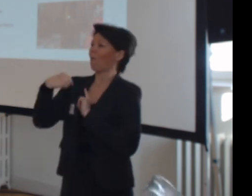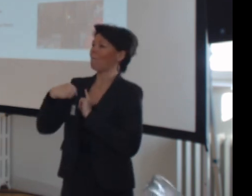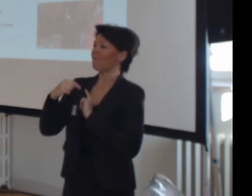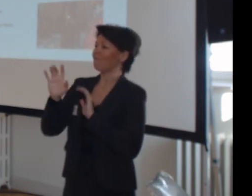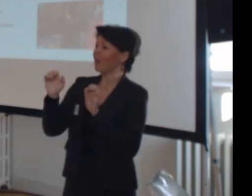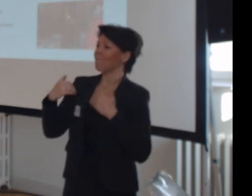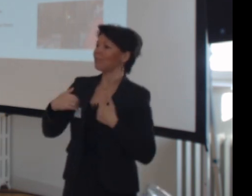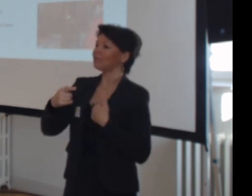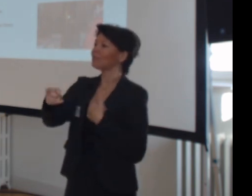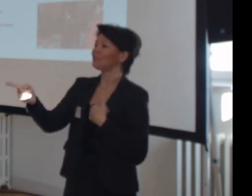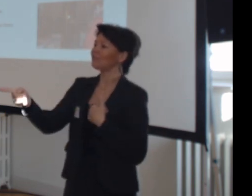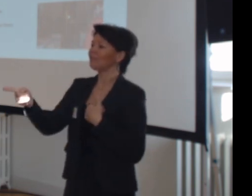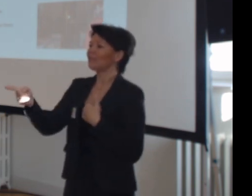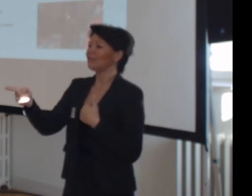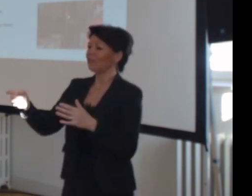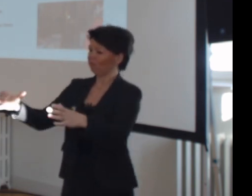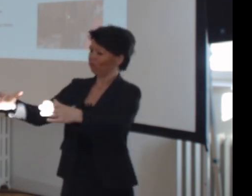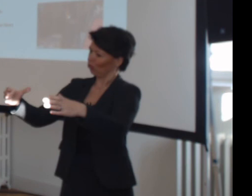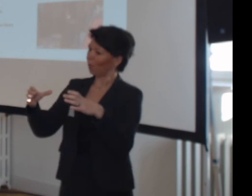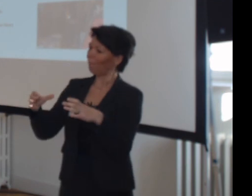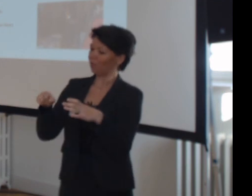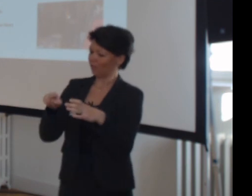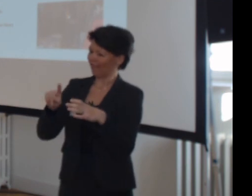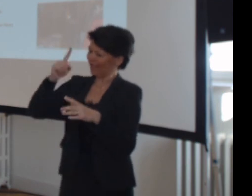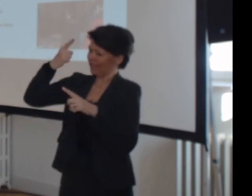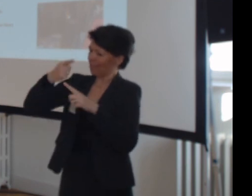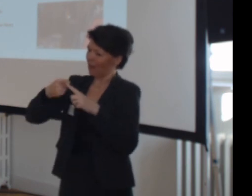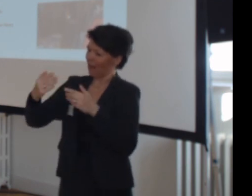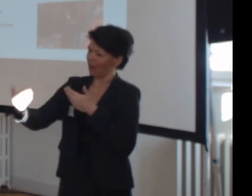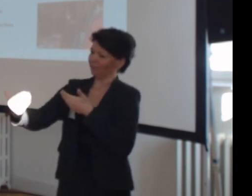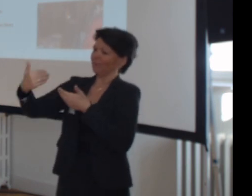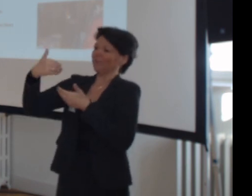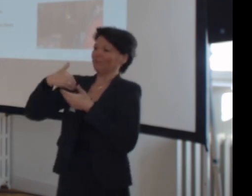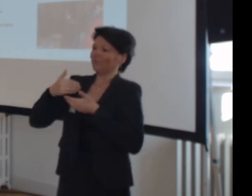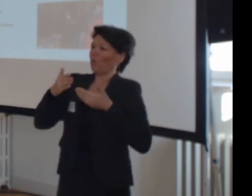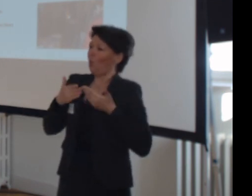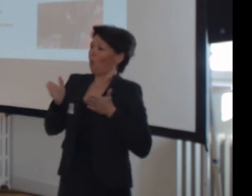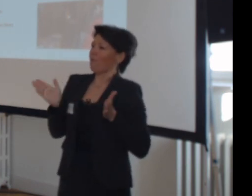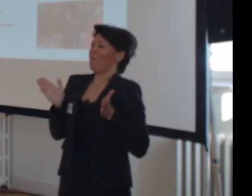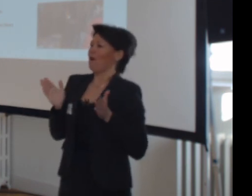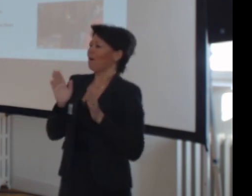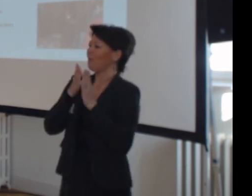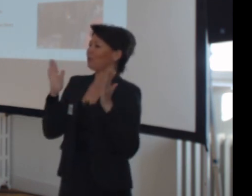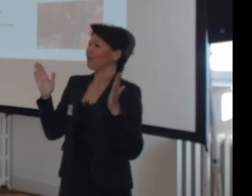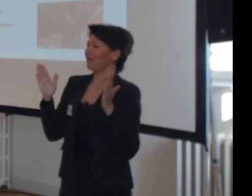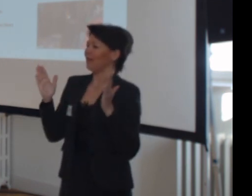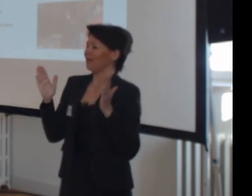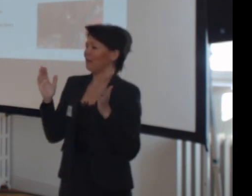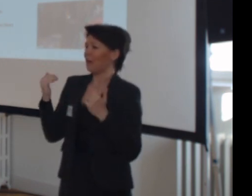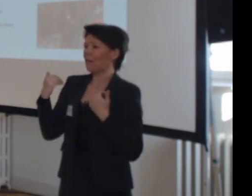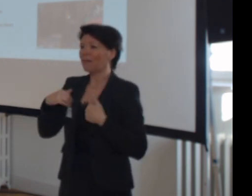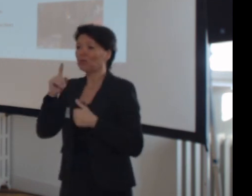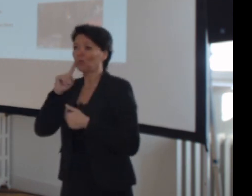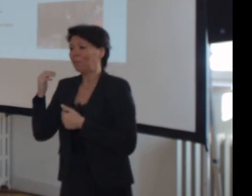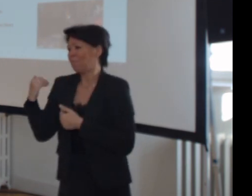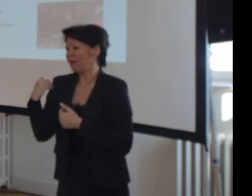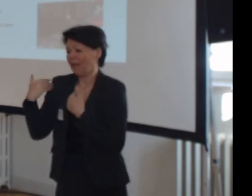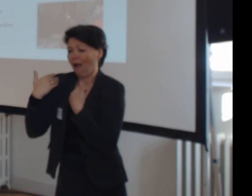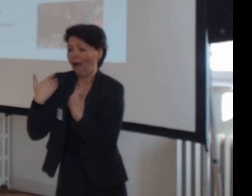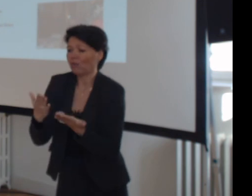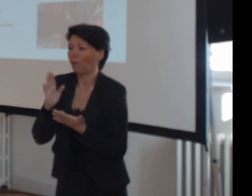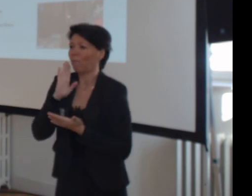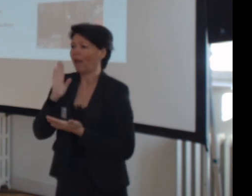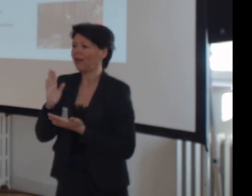Rafiq and Issam, this is a first visit to a public library. People who just arrived or are in Belgium